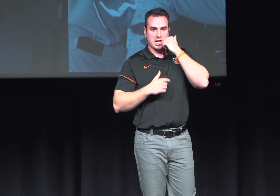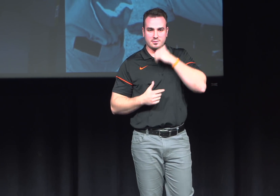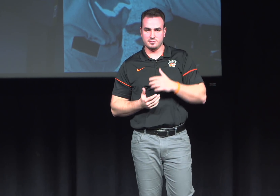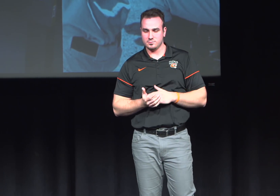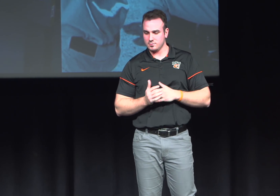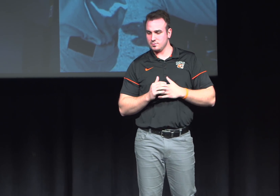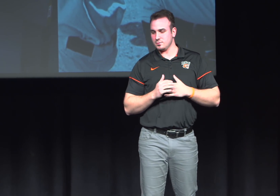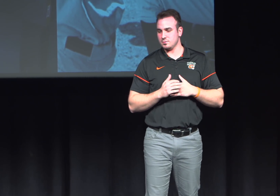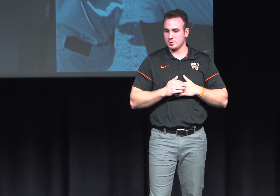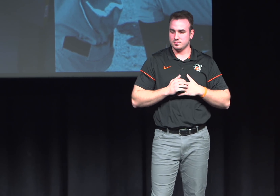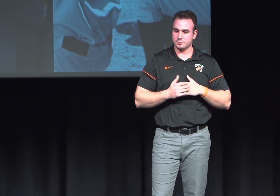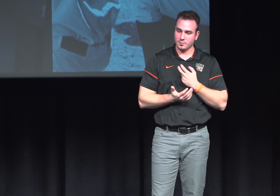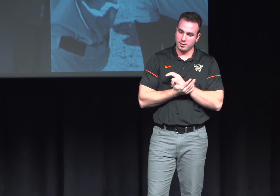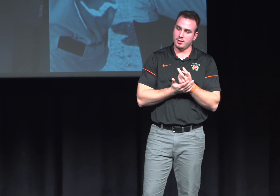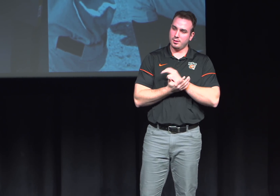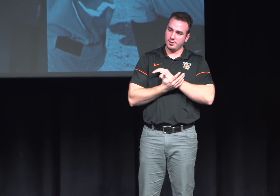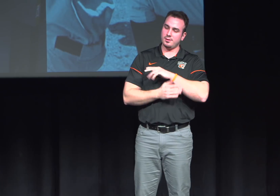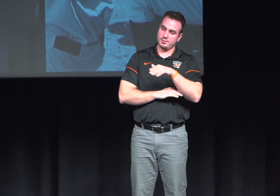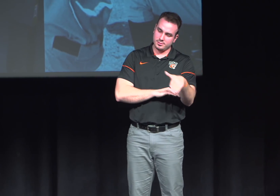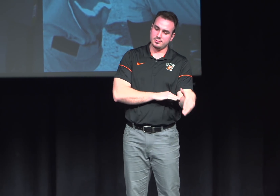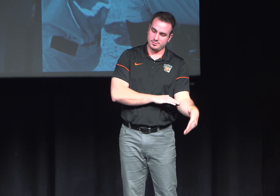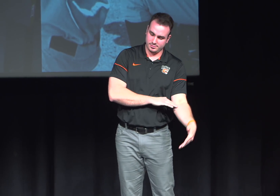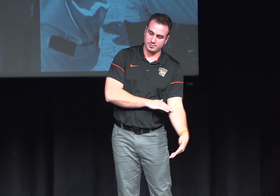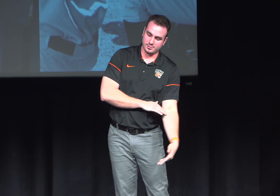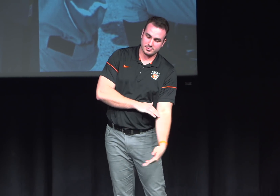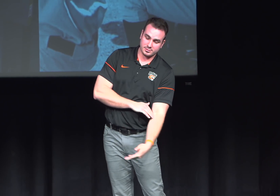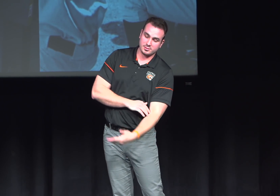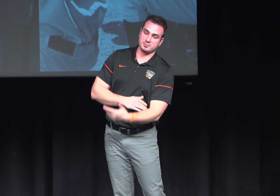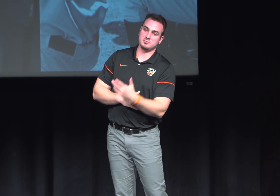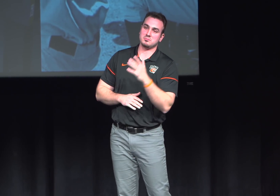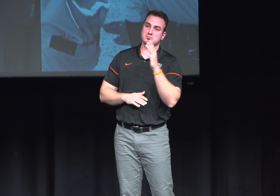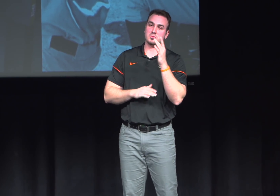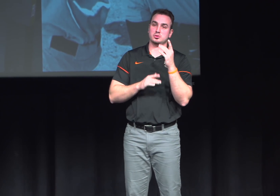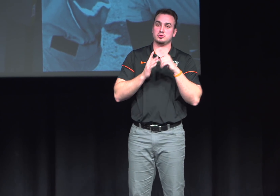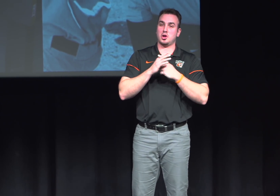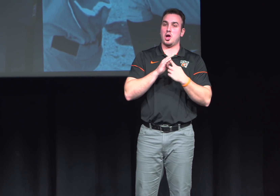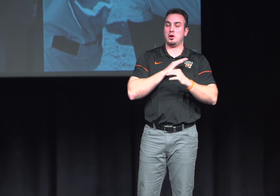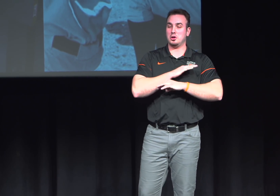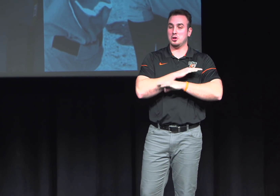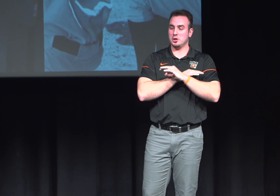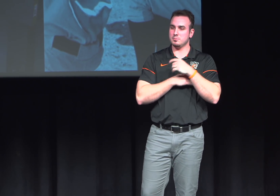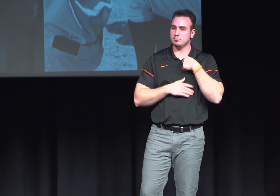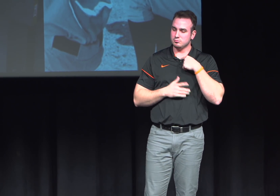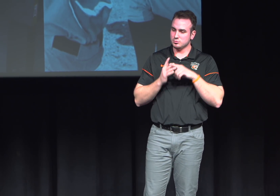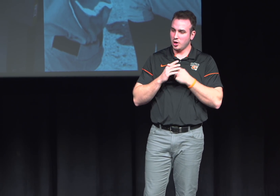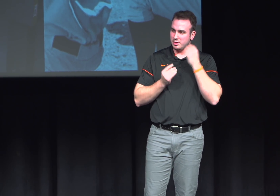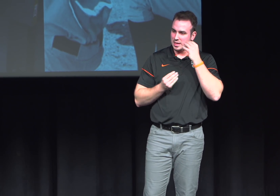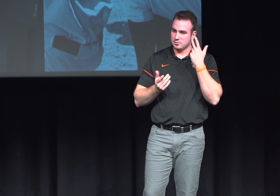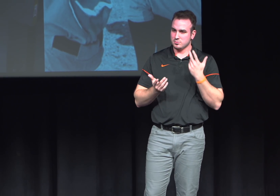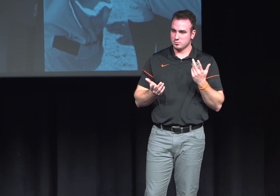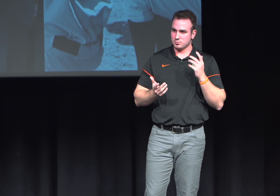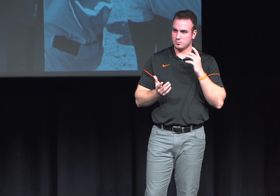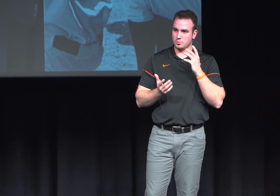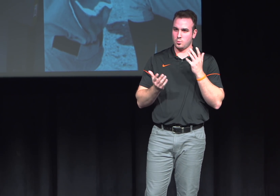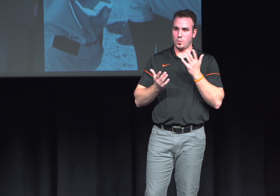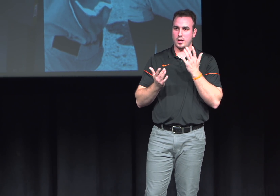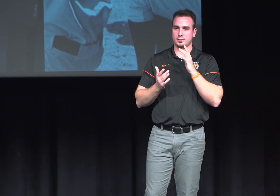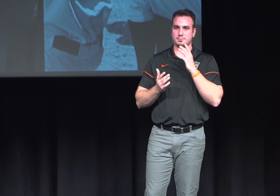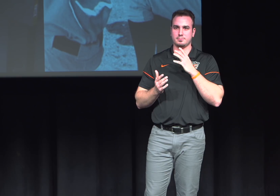day. So restless all throughout the night. And finally the sun comes up. And after a